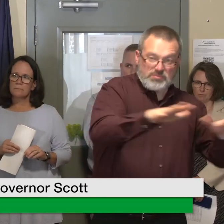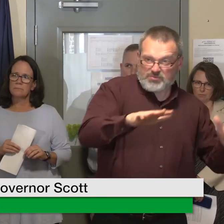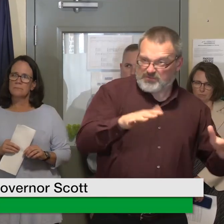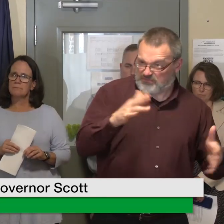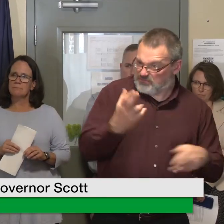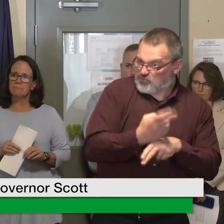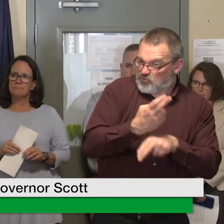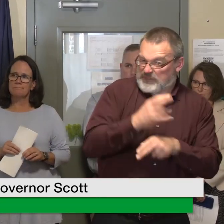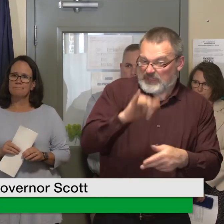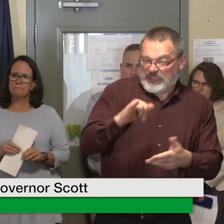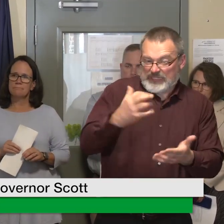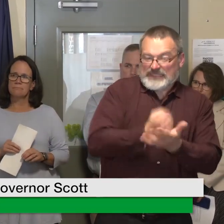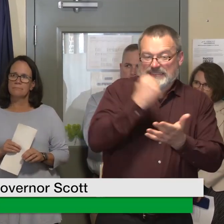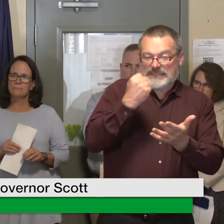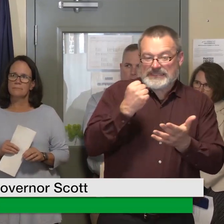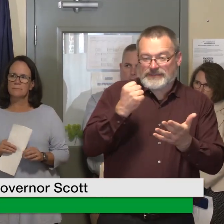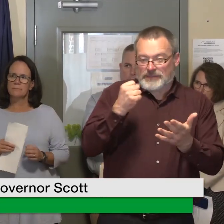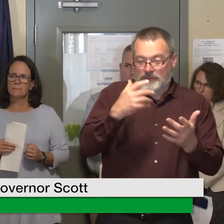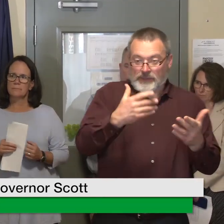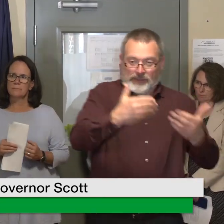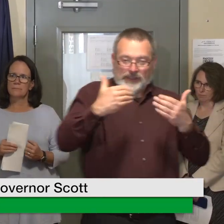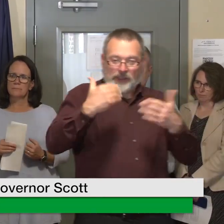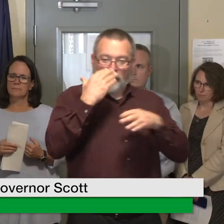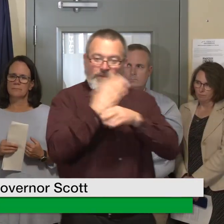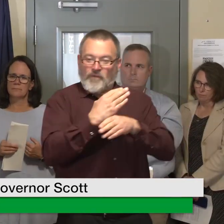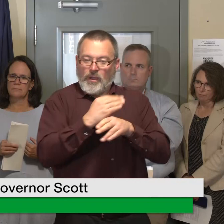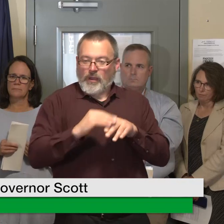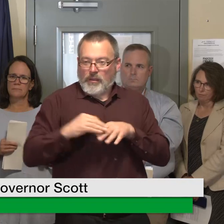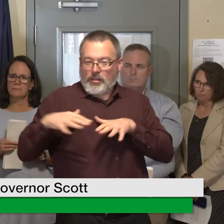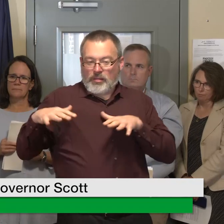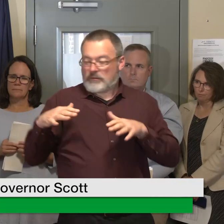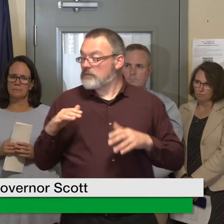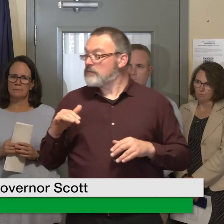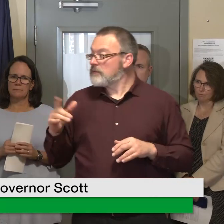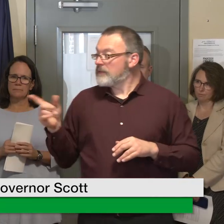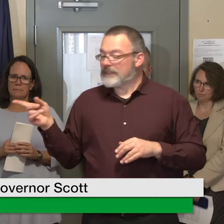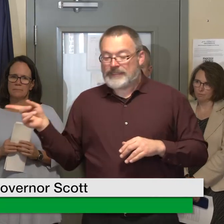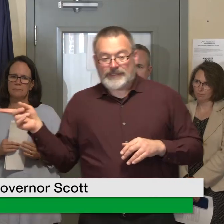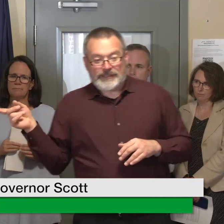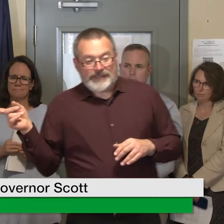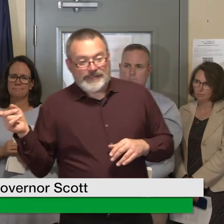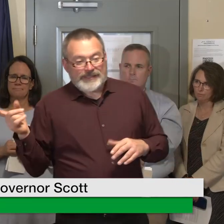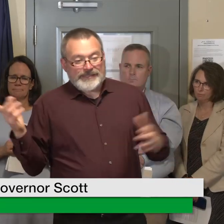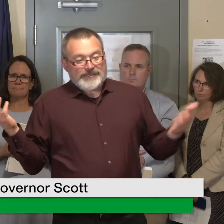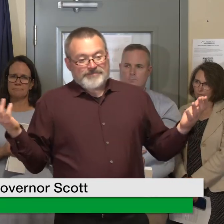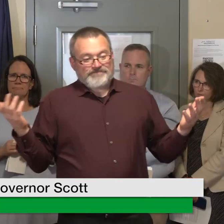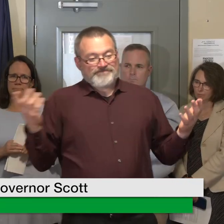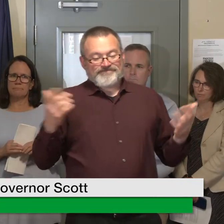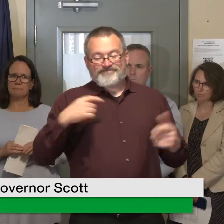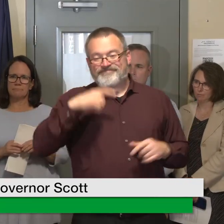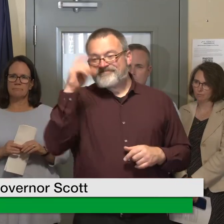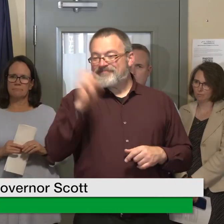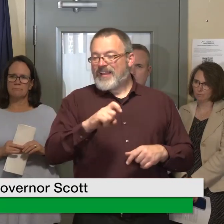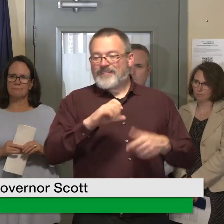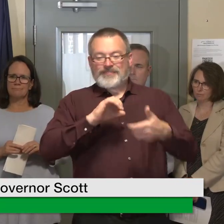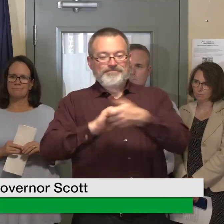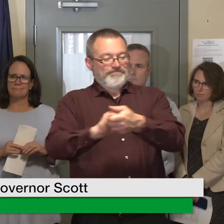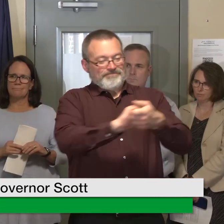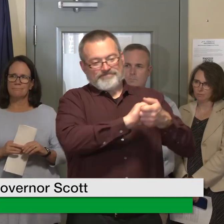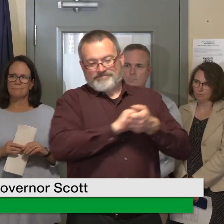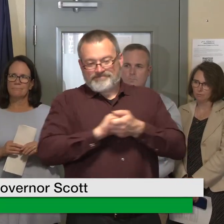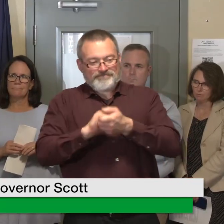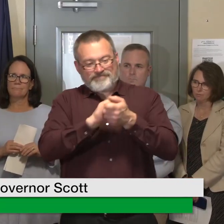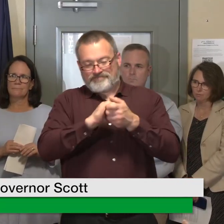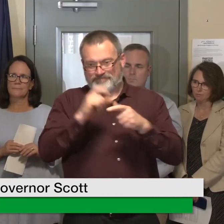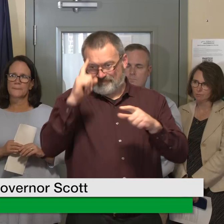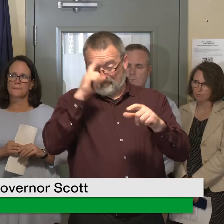Barry and upriver? Yeah, obviously, it all has to work together throughout the whole river corridor in order